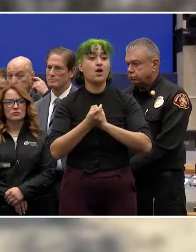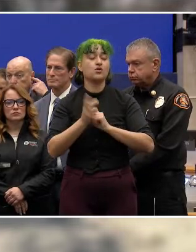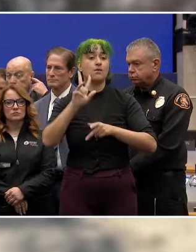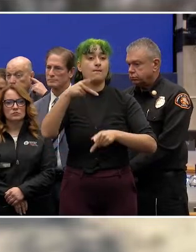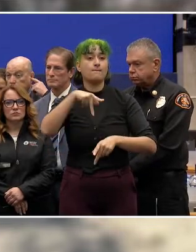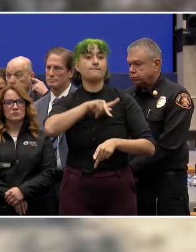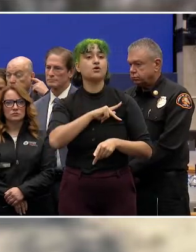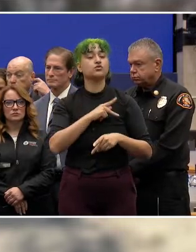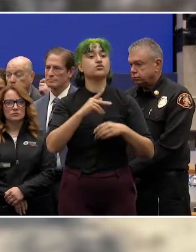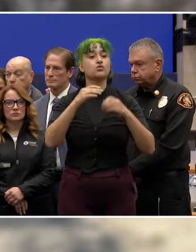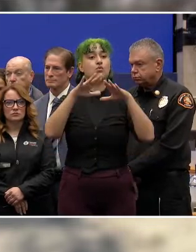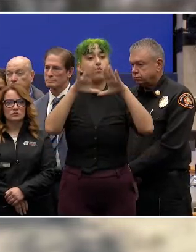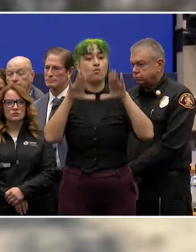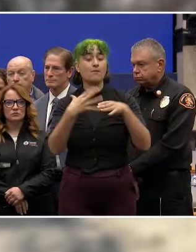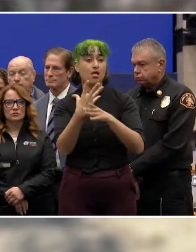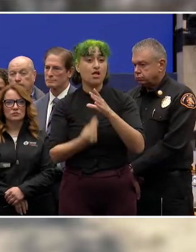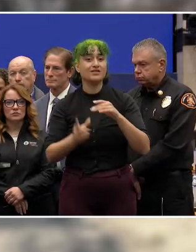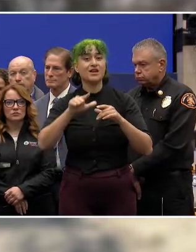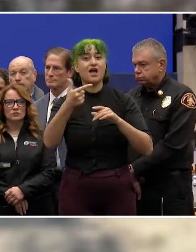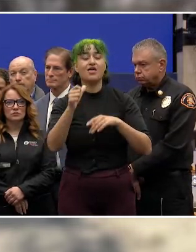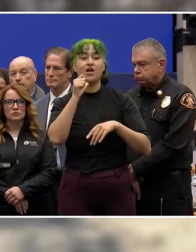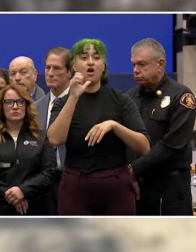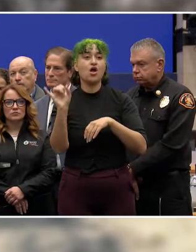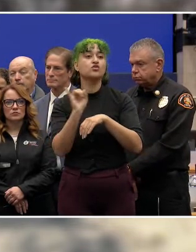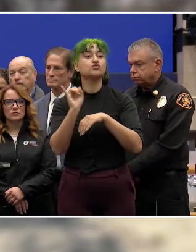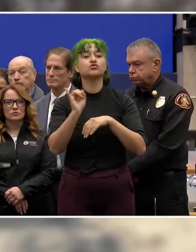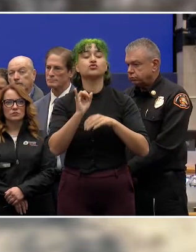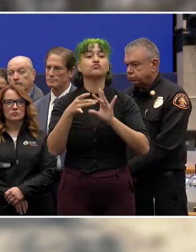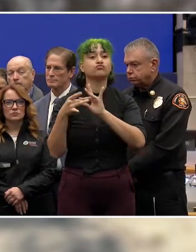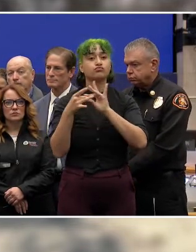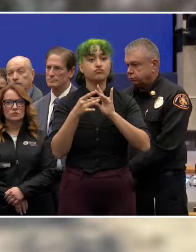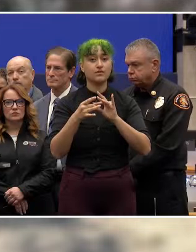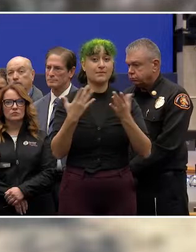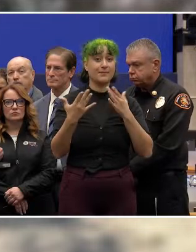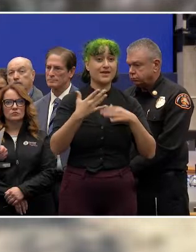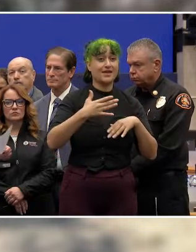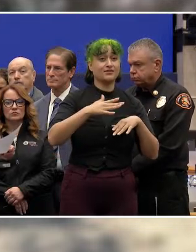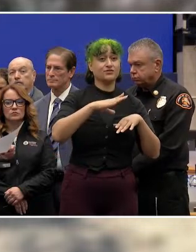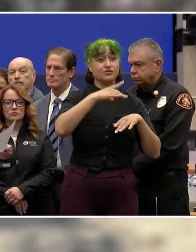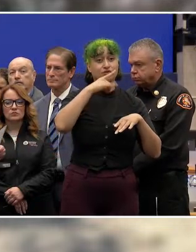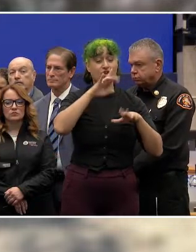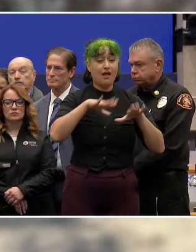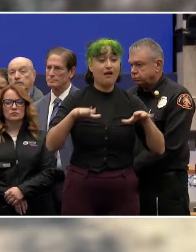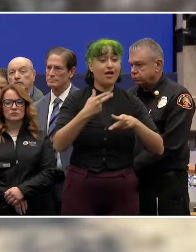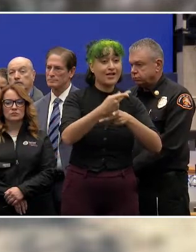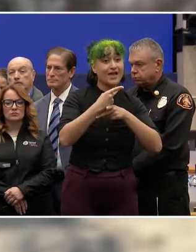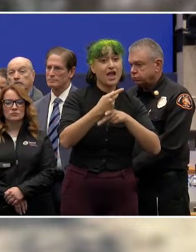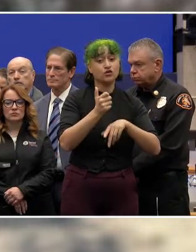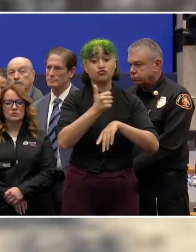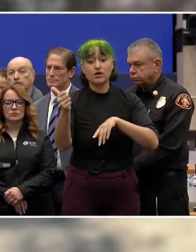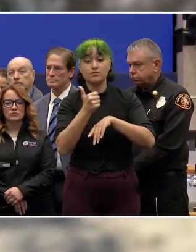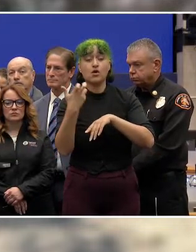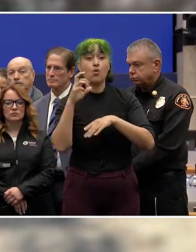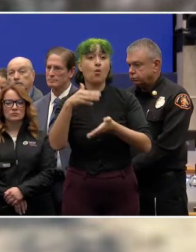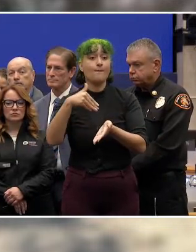losses, and other uninsured disaster-related needs, such as child care, transportation, or medical